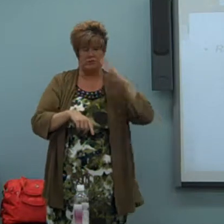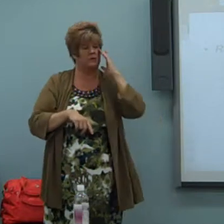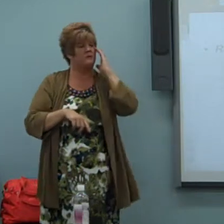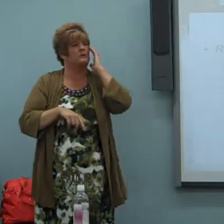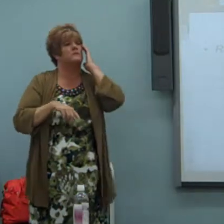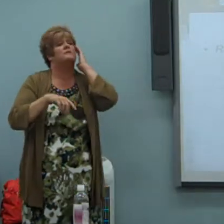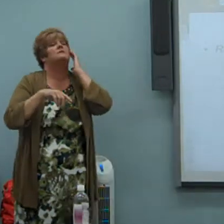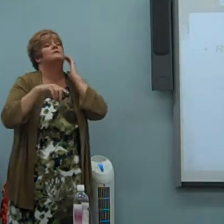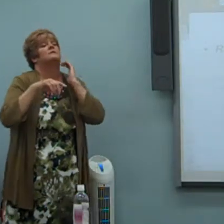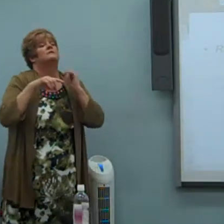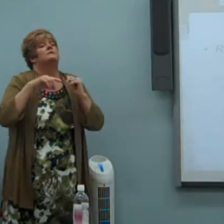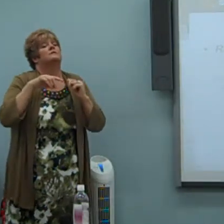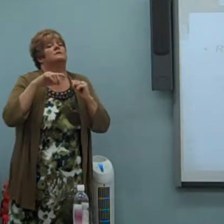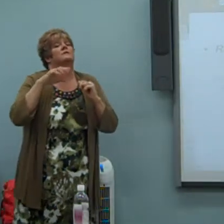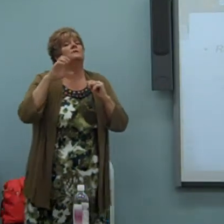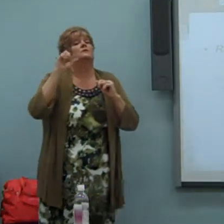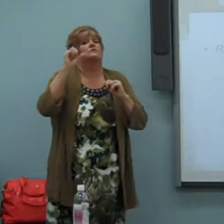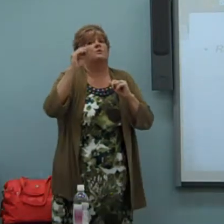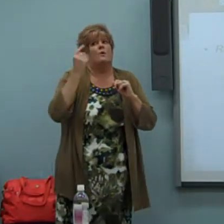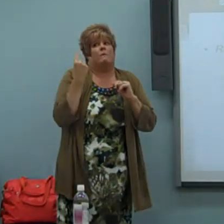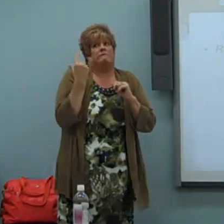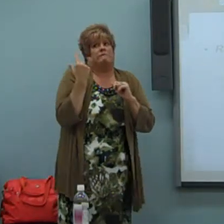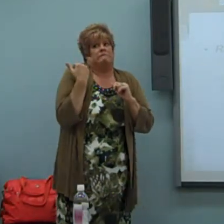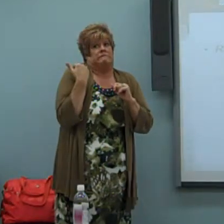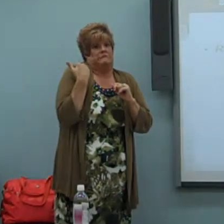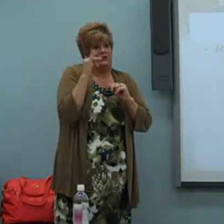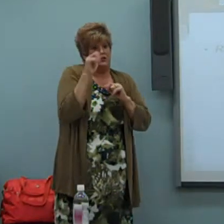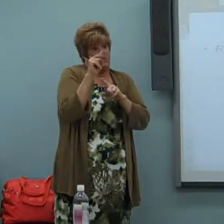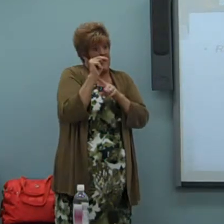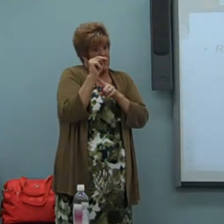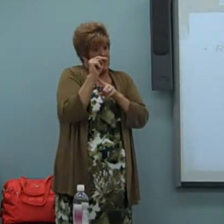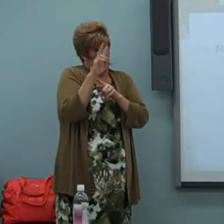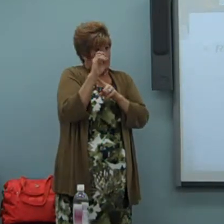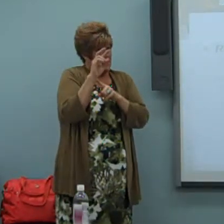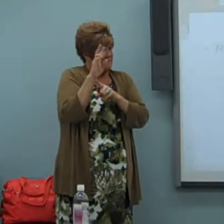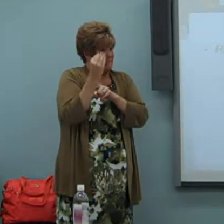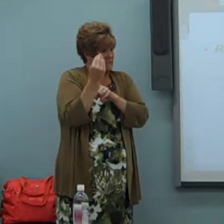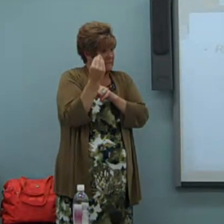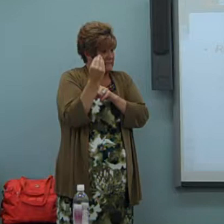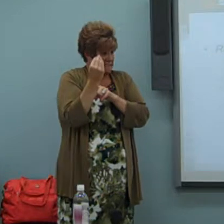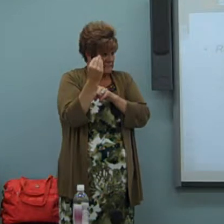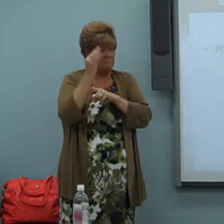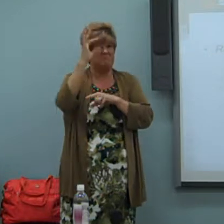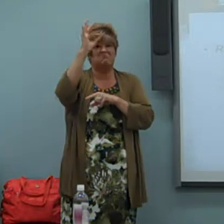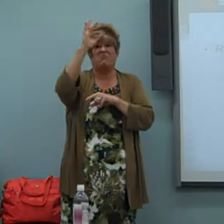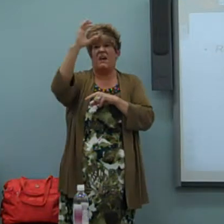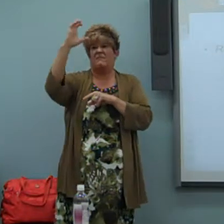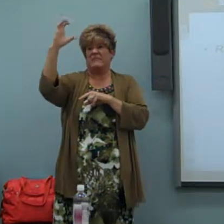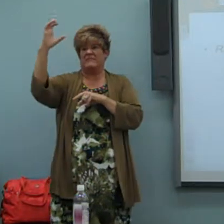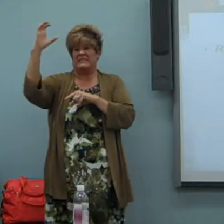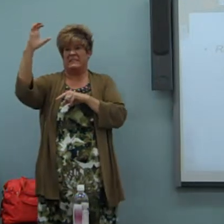So speed of answer is what I'm going to go with for SOA. So before in January of 2014,